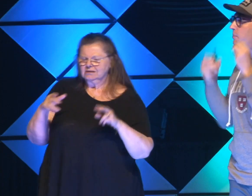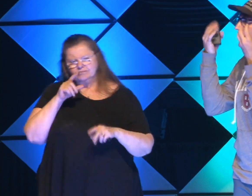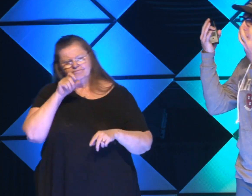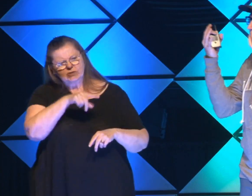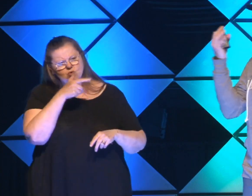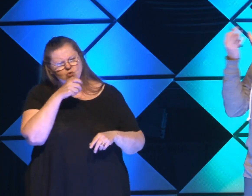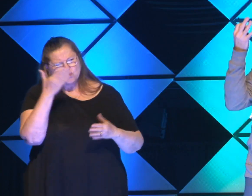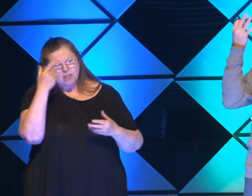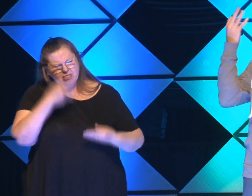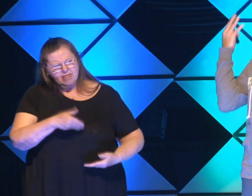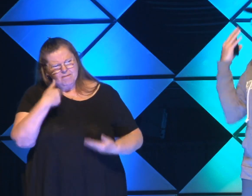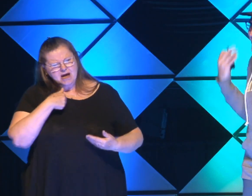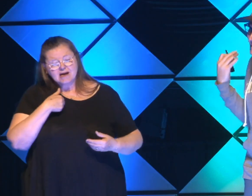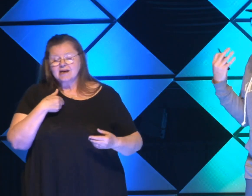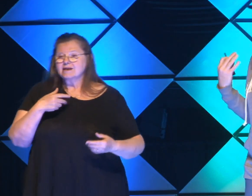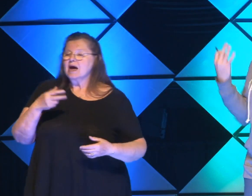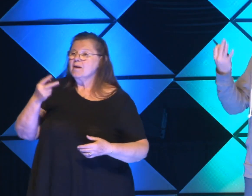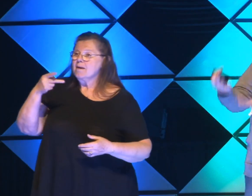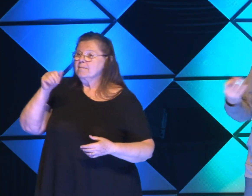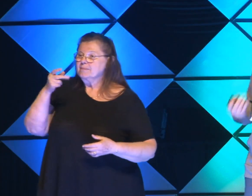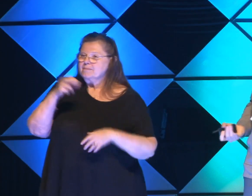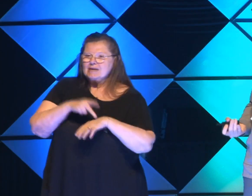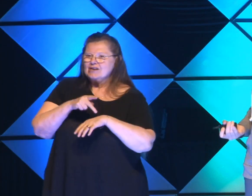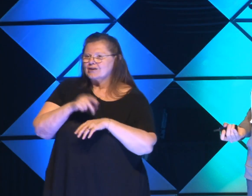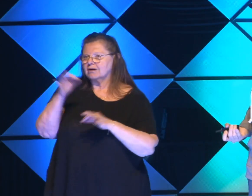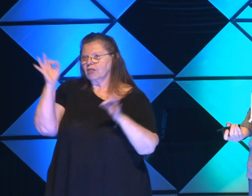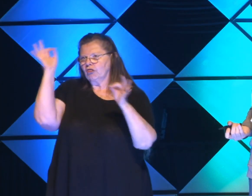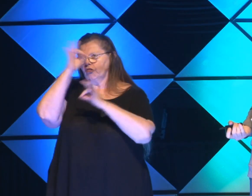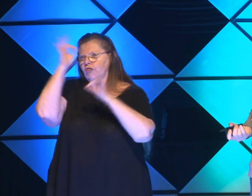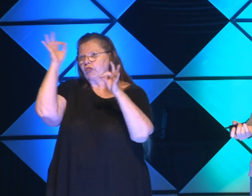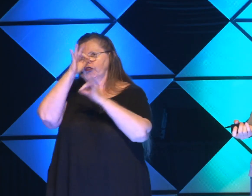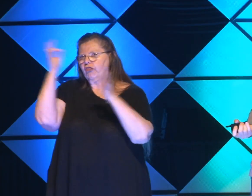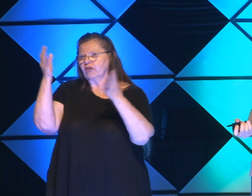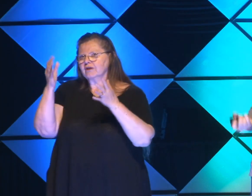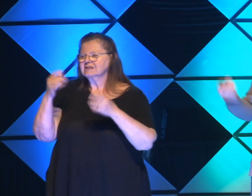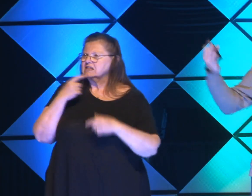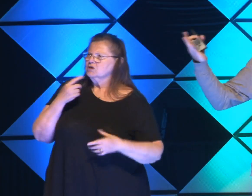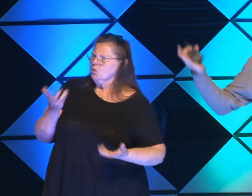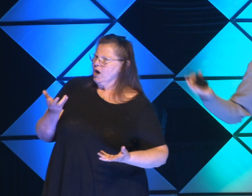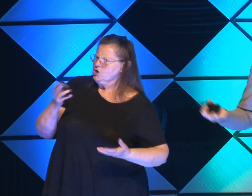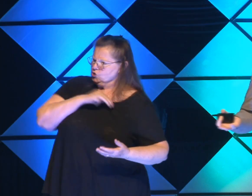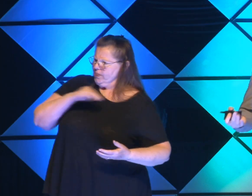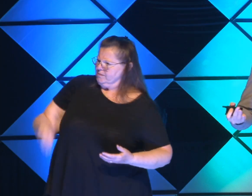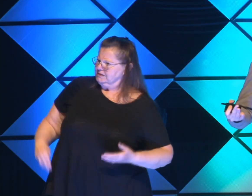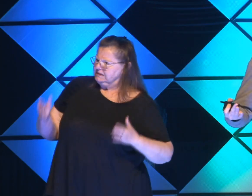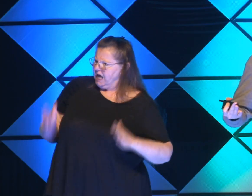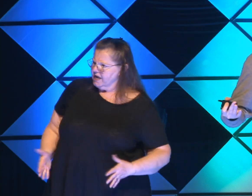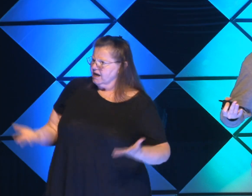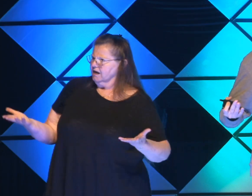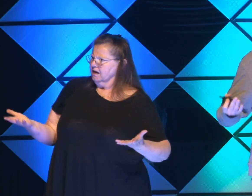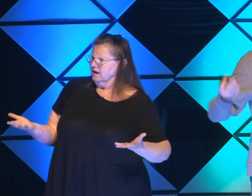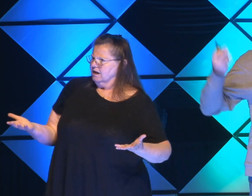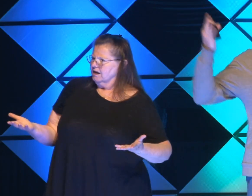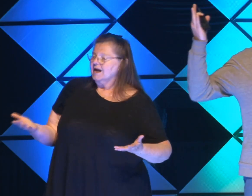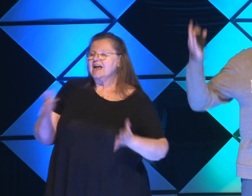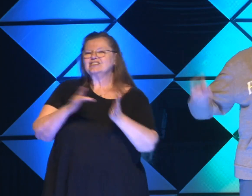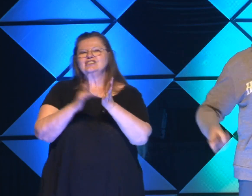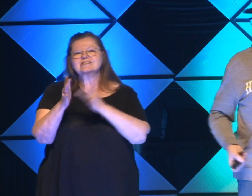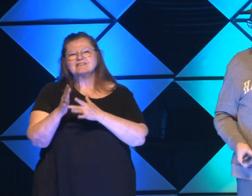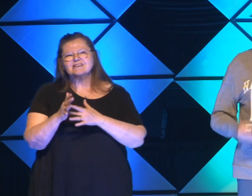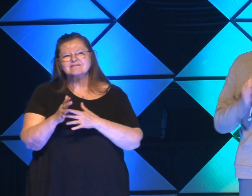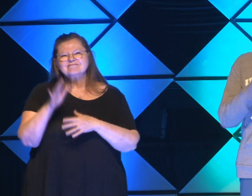I am? And Peter, who's blind to who Jesus is, says, you're the Messiah. And Jesus